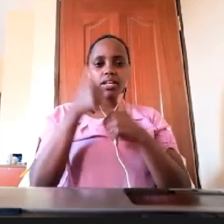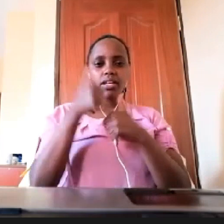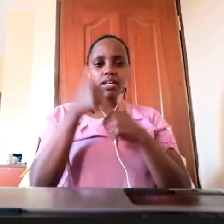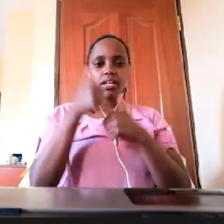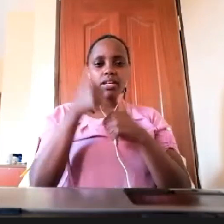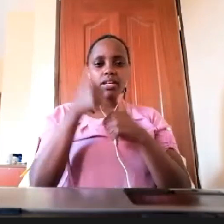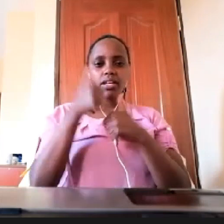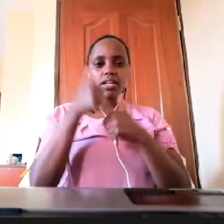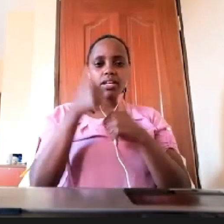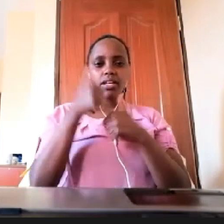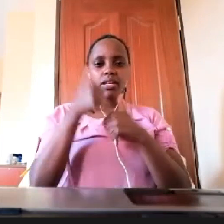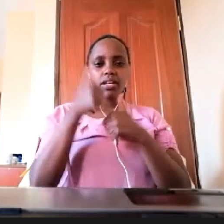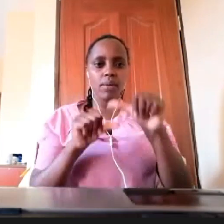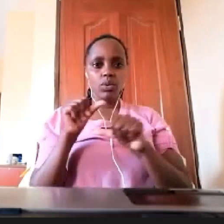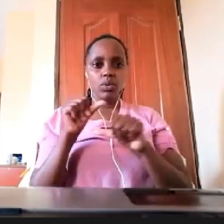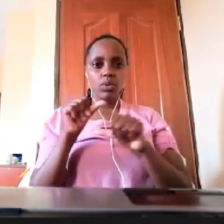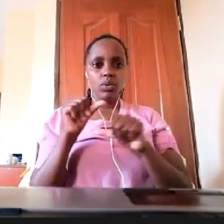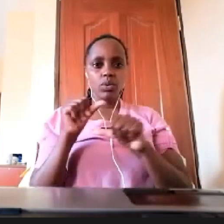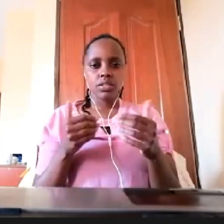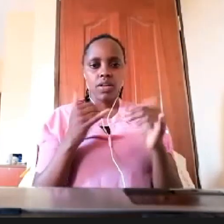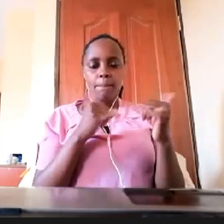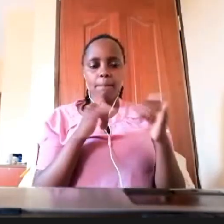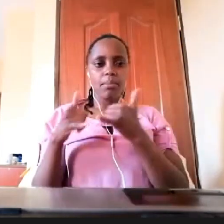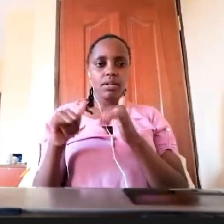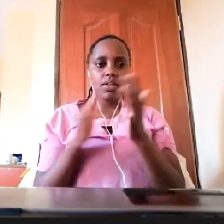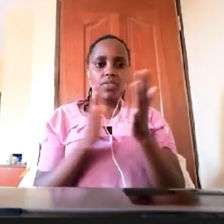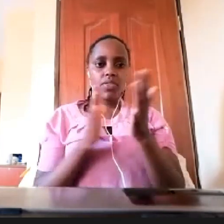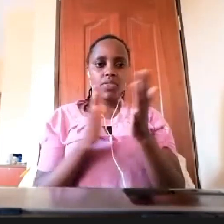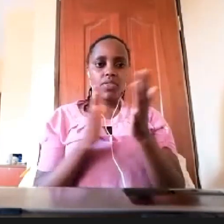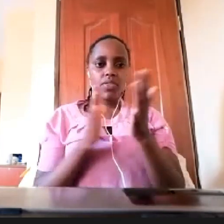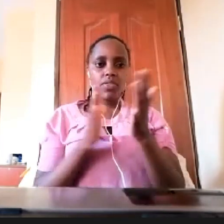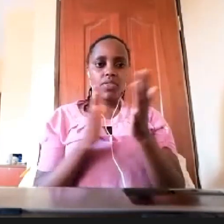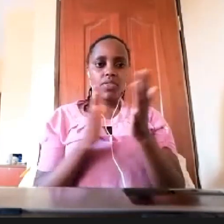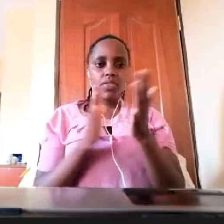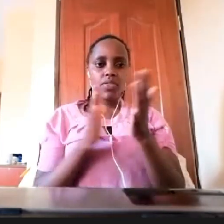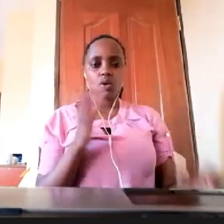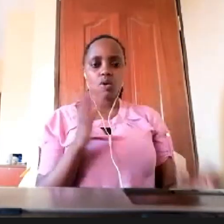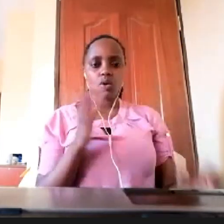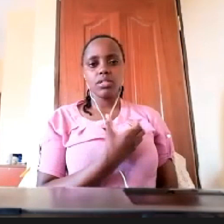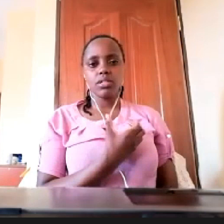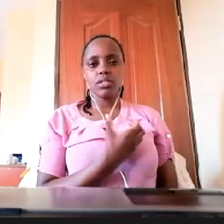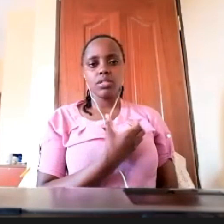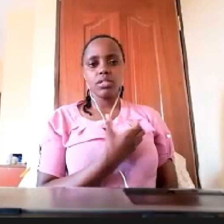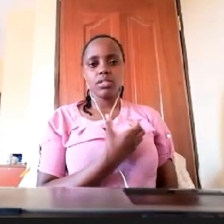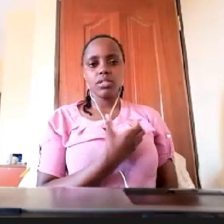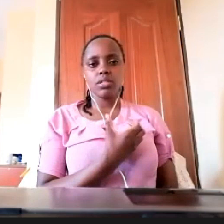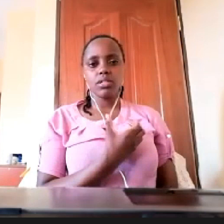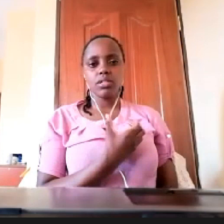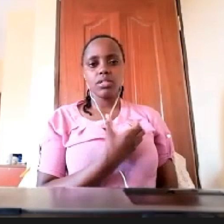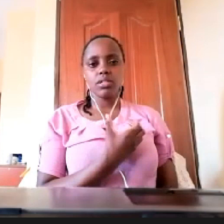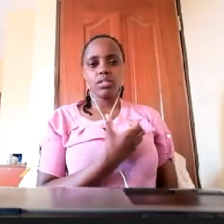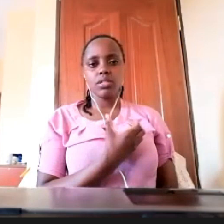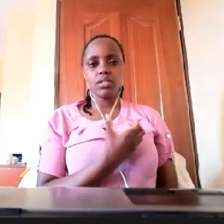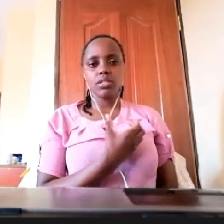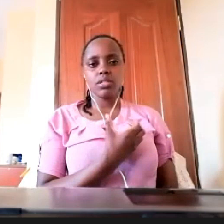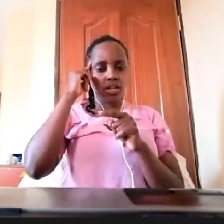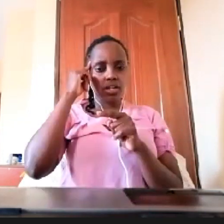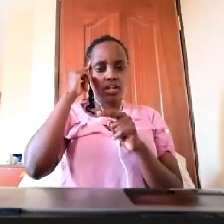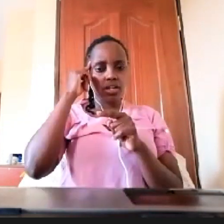challenges faced in matters of implementing the recommendations of the committee. And I also think that